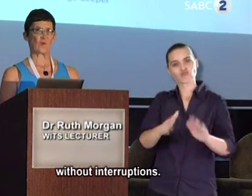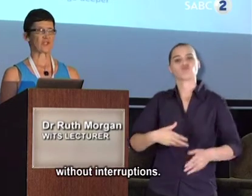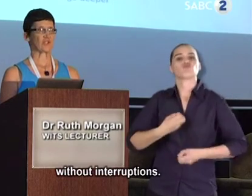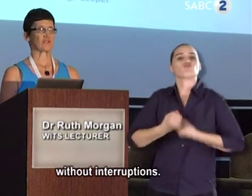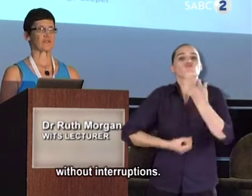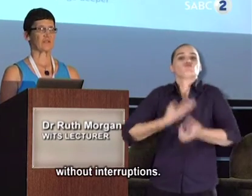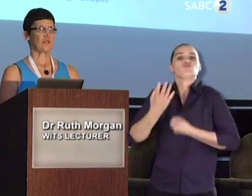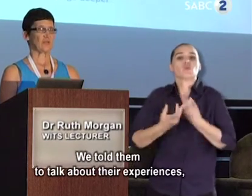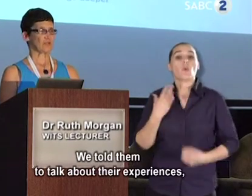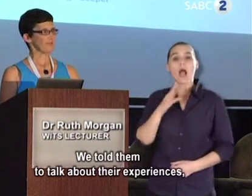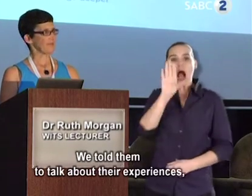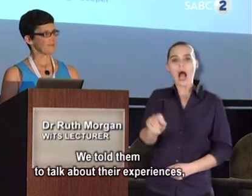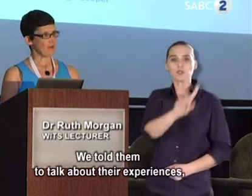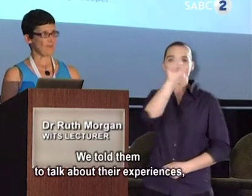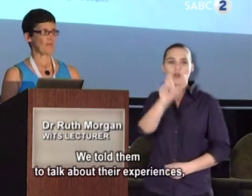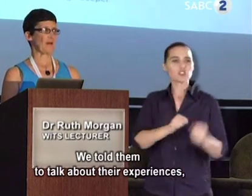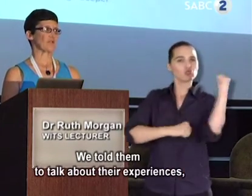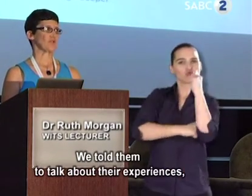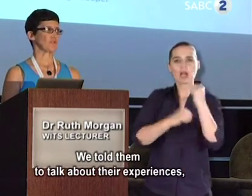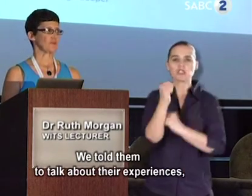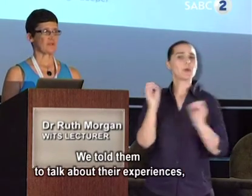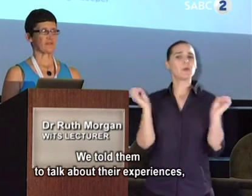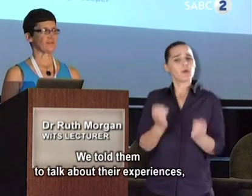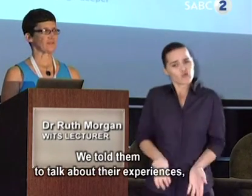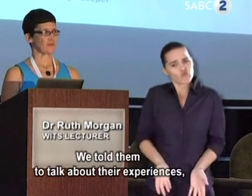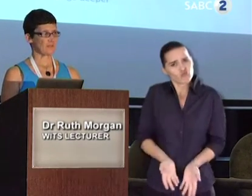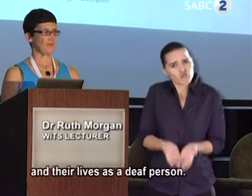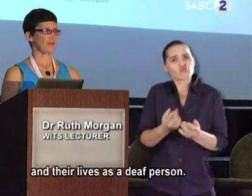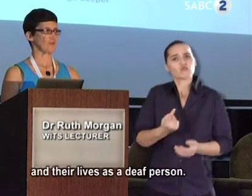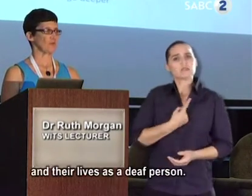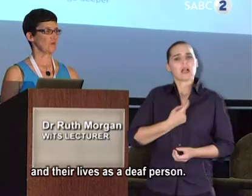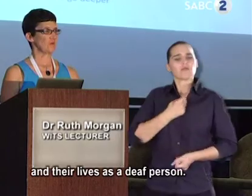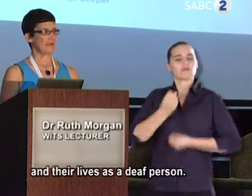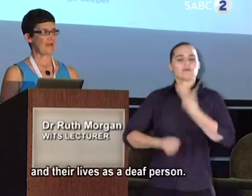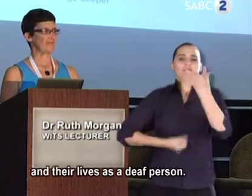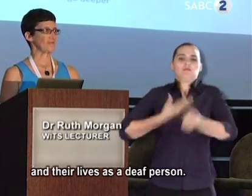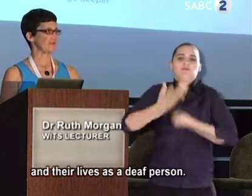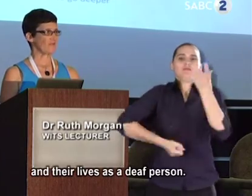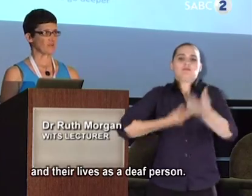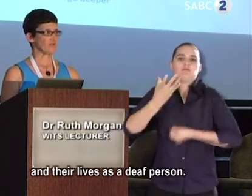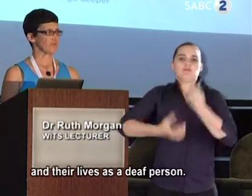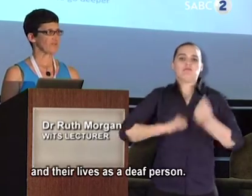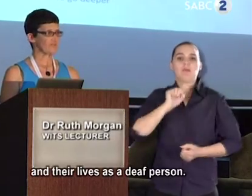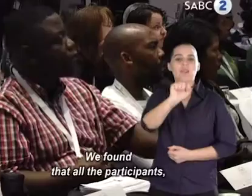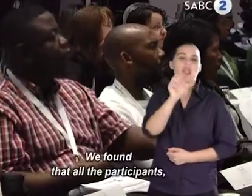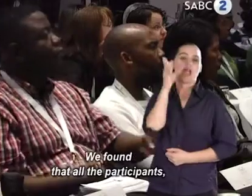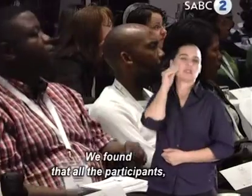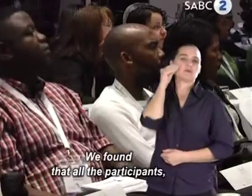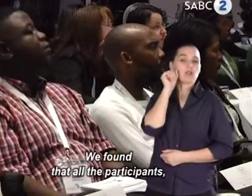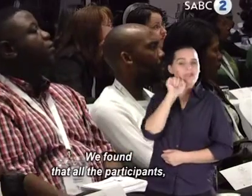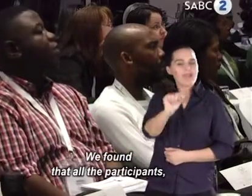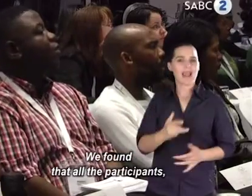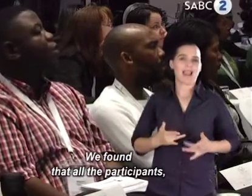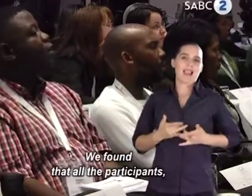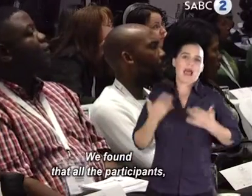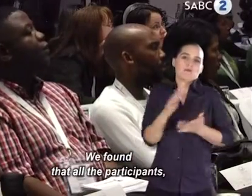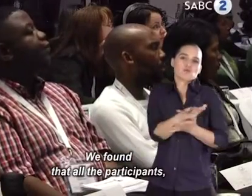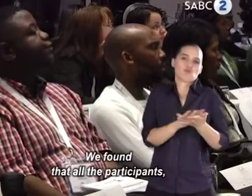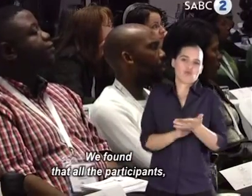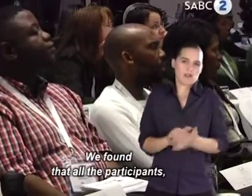lot of questions. We just said, tell me about your experiences, tell me about your life as a deaf person. We